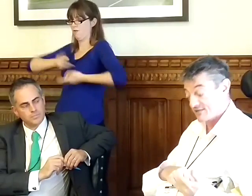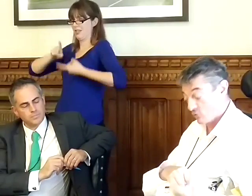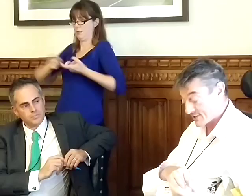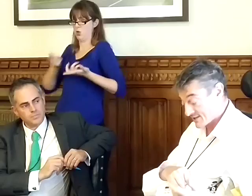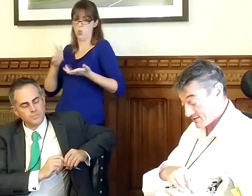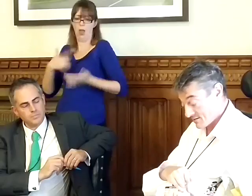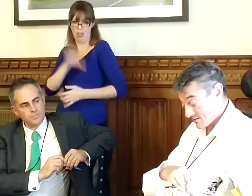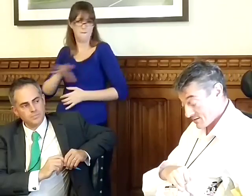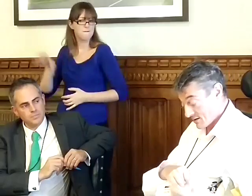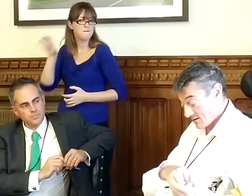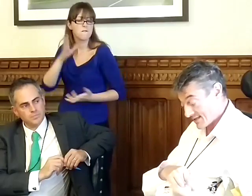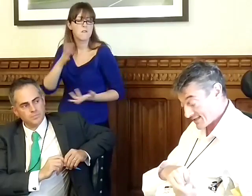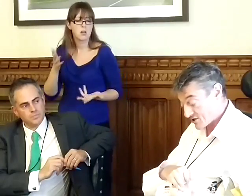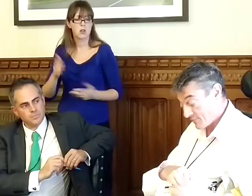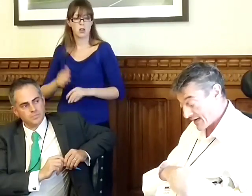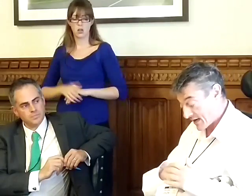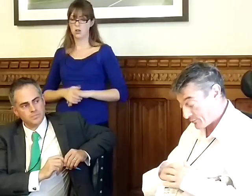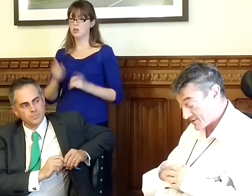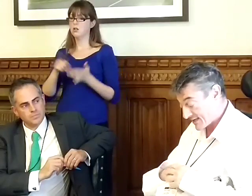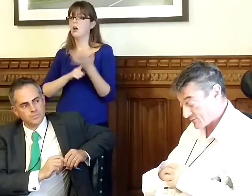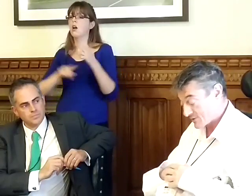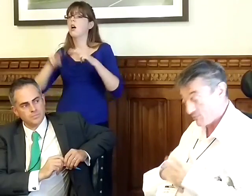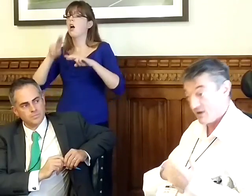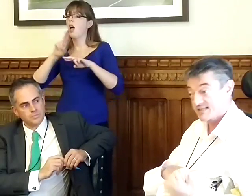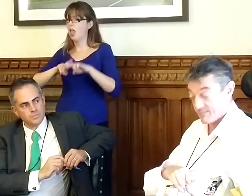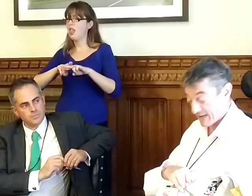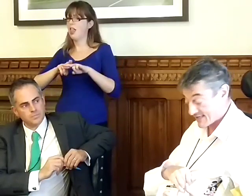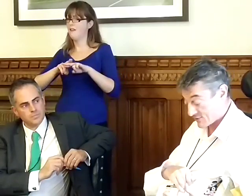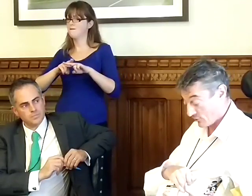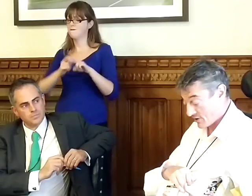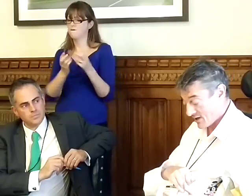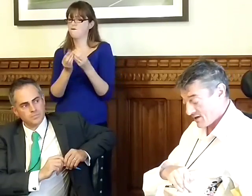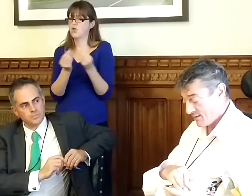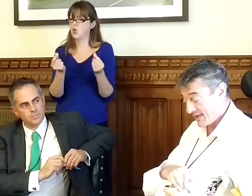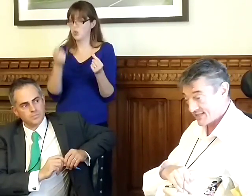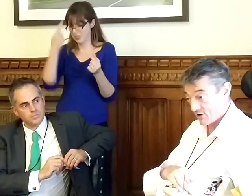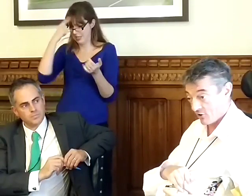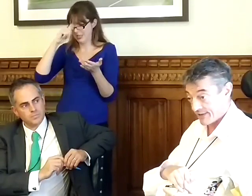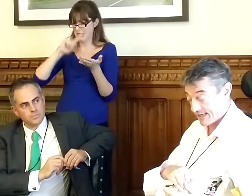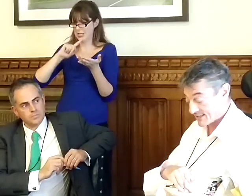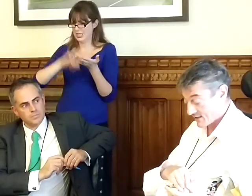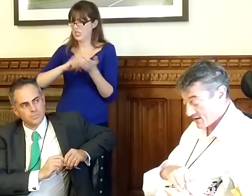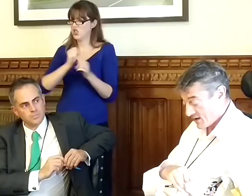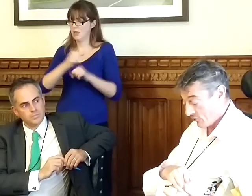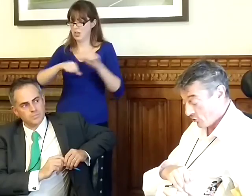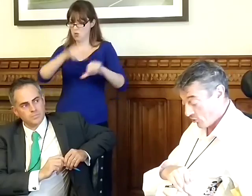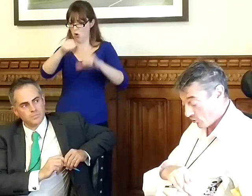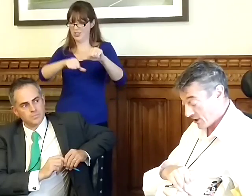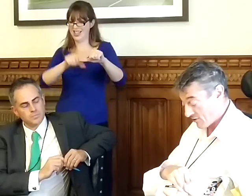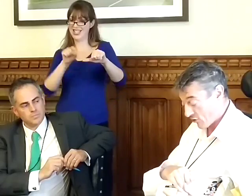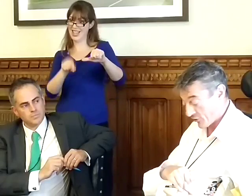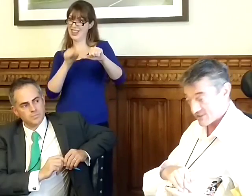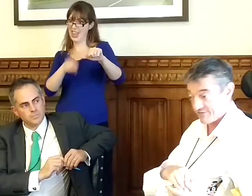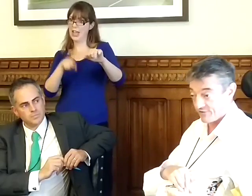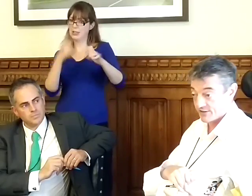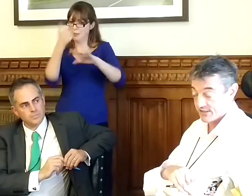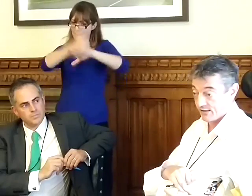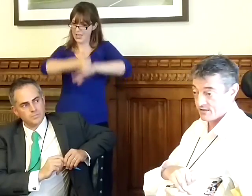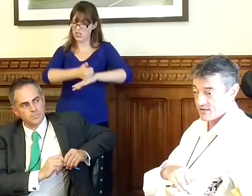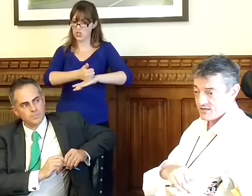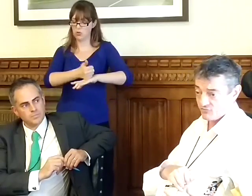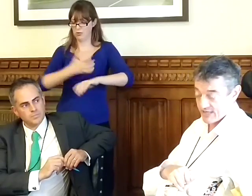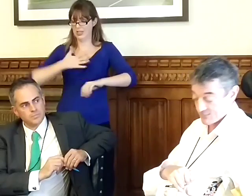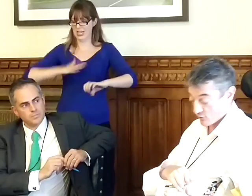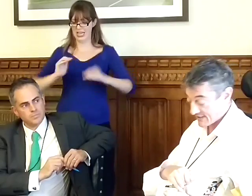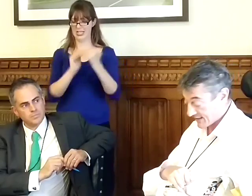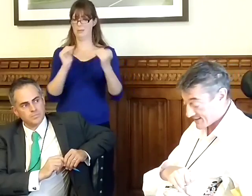ILF resource decision-making process was mostly based on meeting our needs and not on local authority